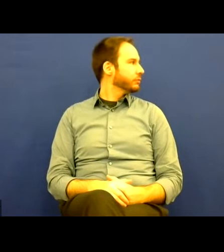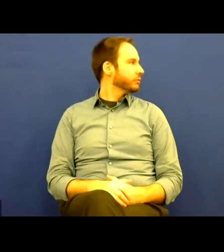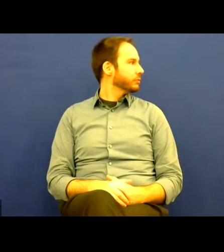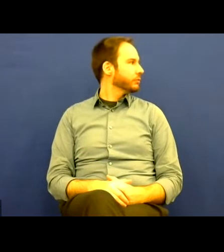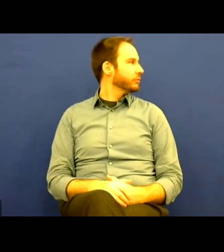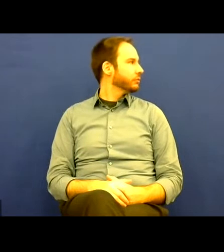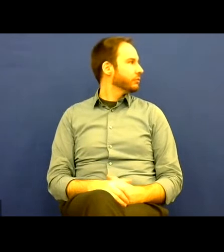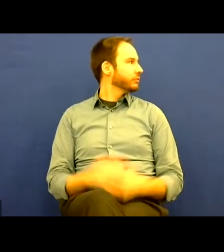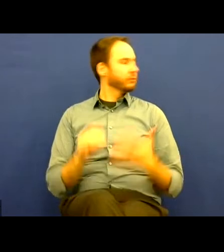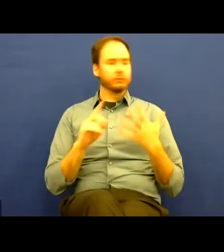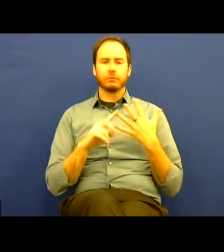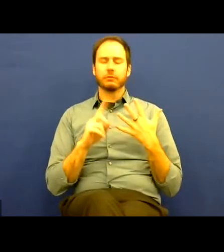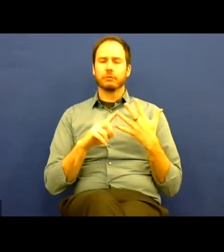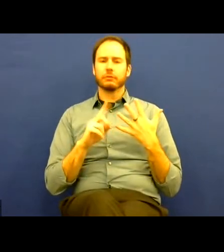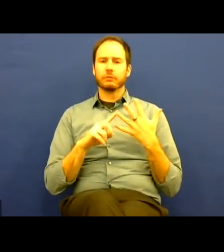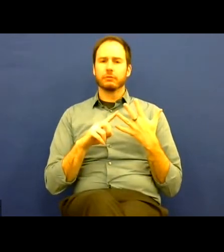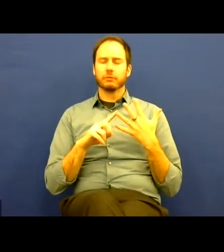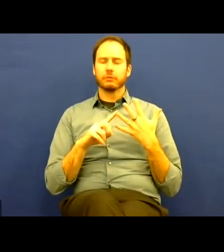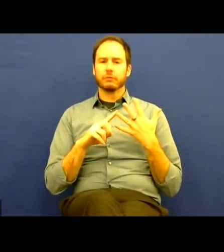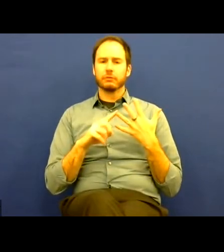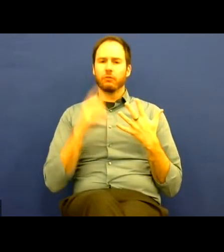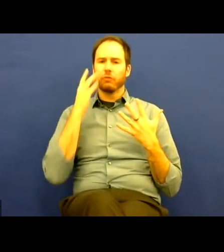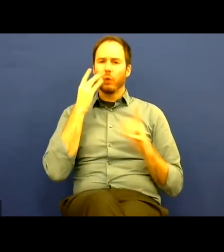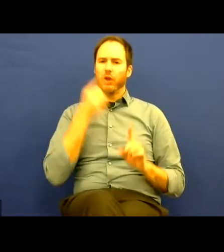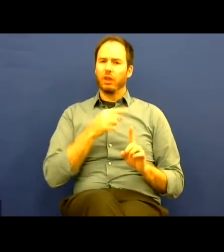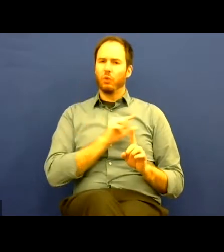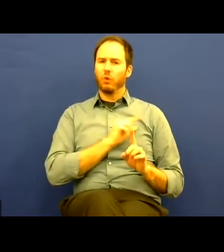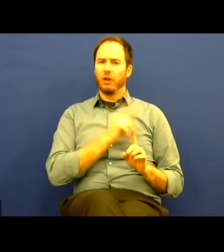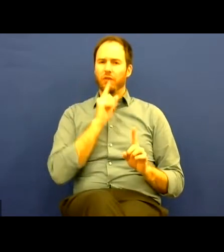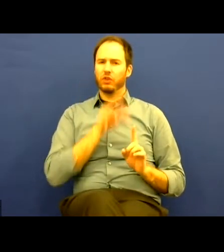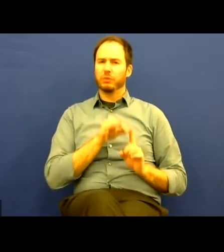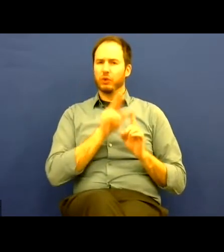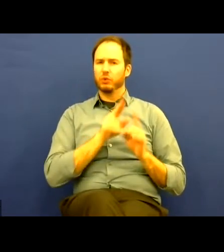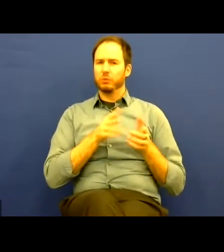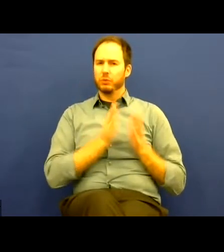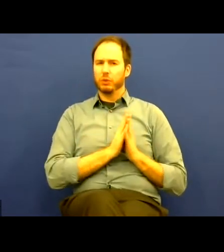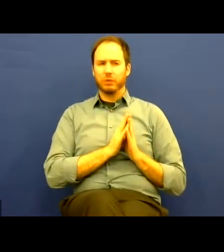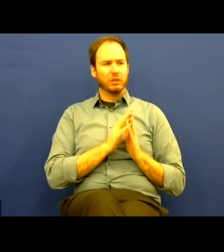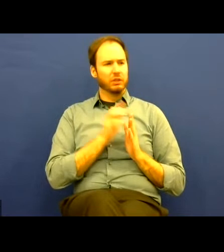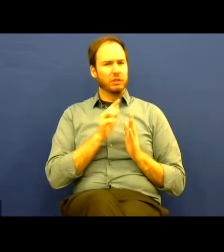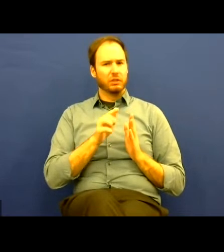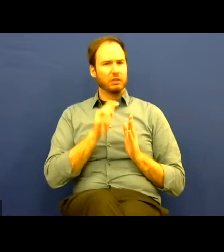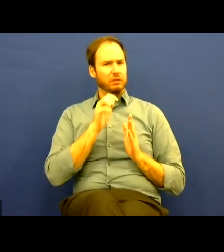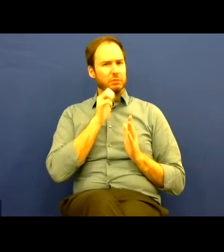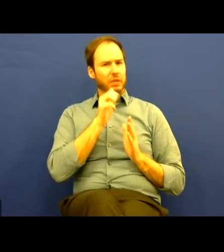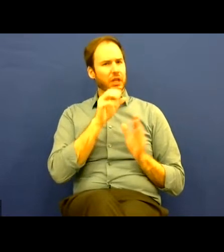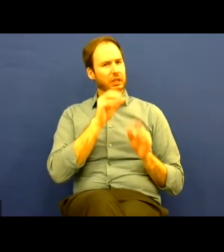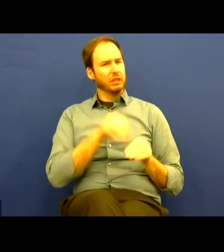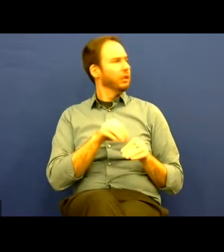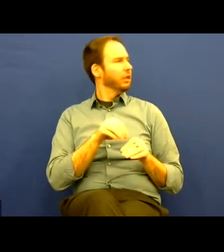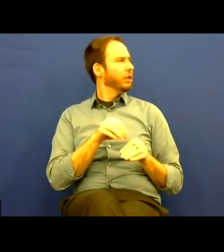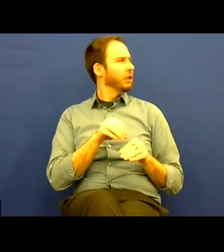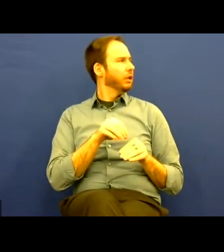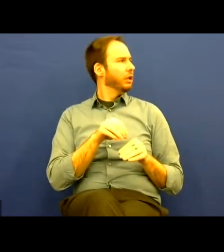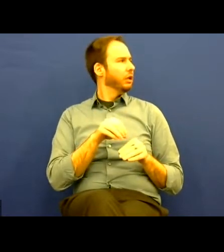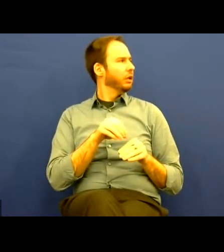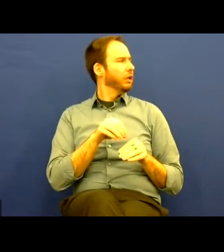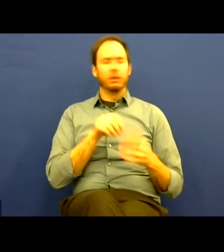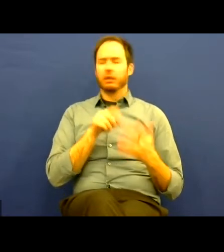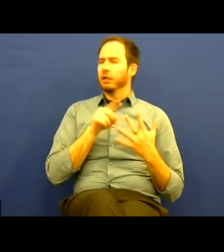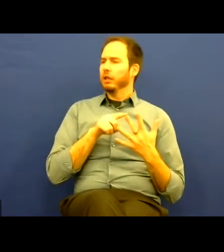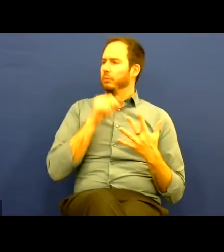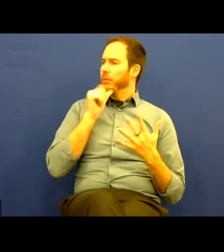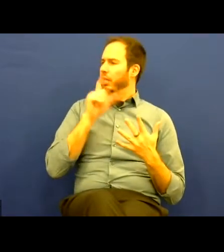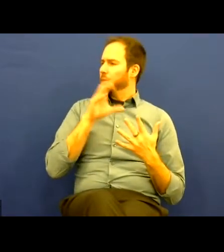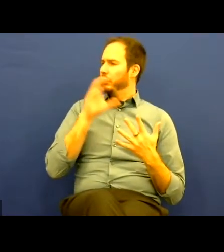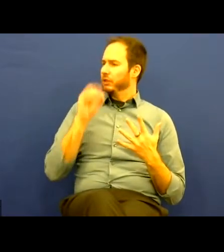Why does this one qualify for a special use permit? I mean, this isn't going into a commercial. I'm not 100% certain on that Is answer.